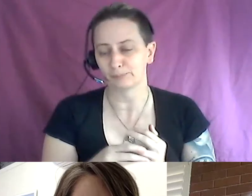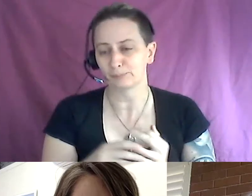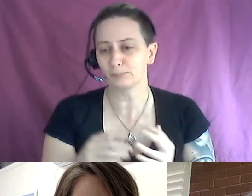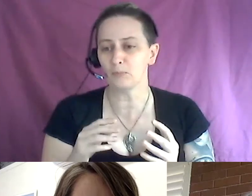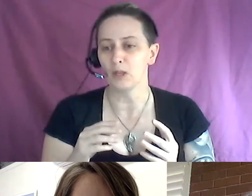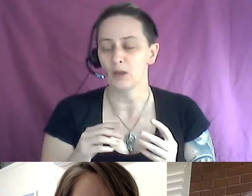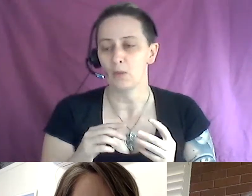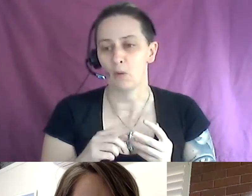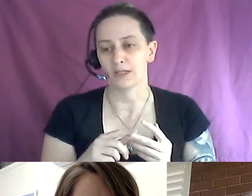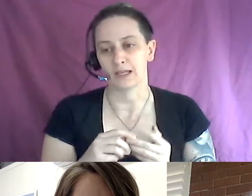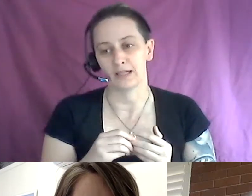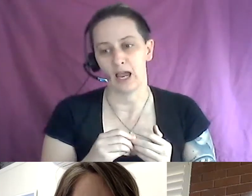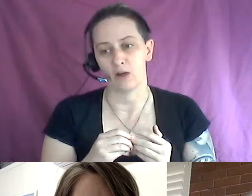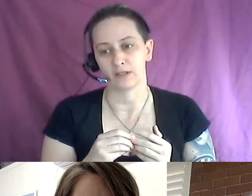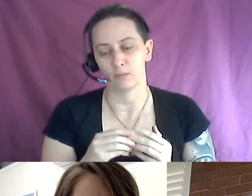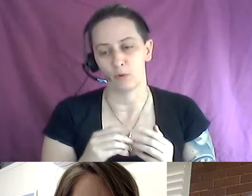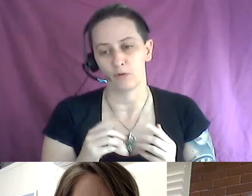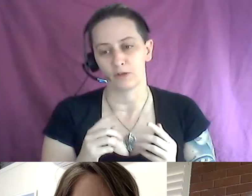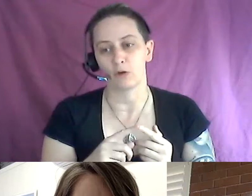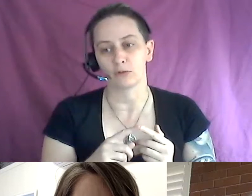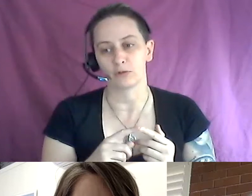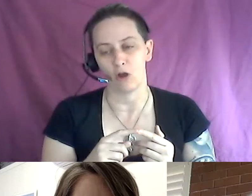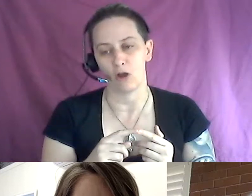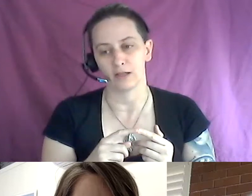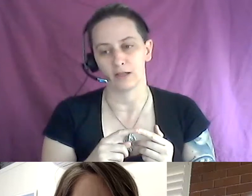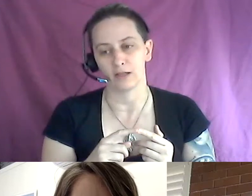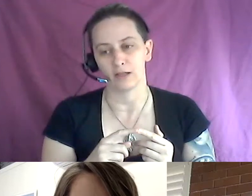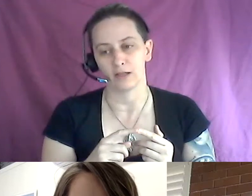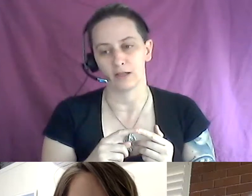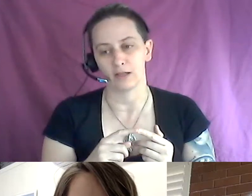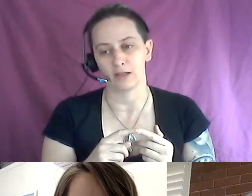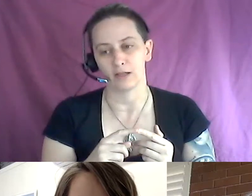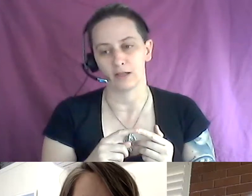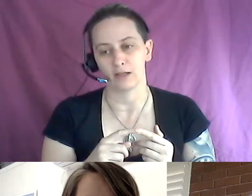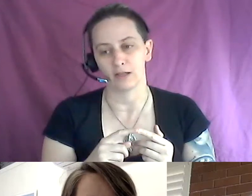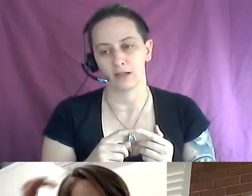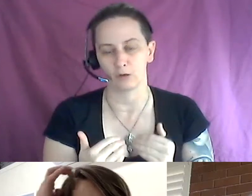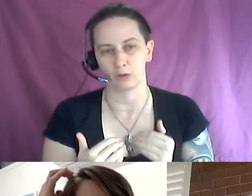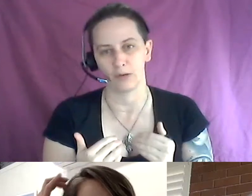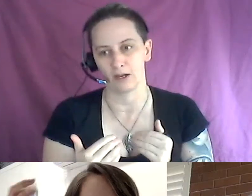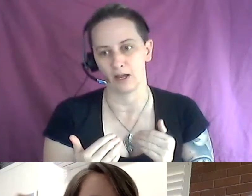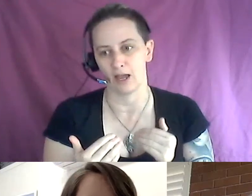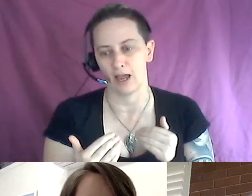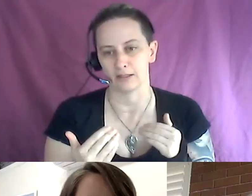saying. But what we're seeing now is it's more the social signs because they're coming through from the social media